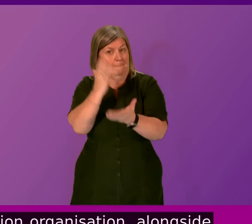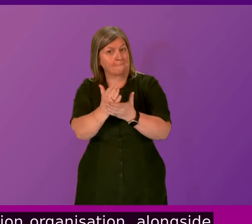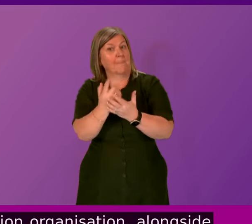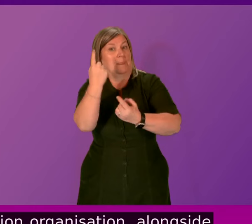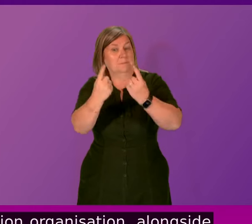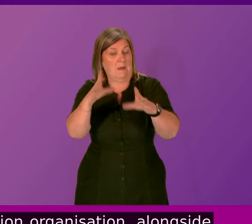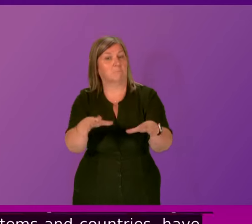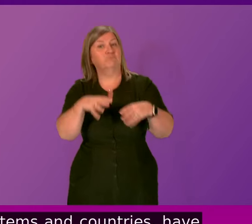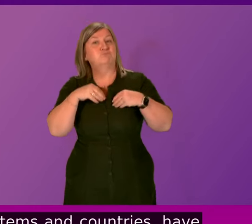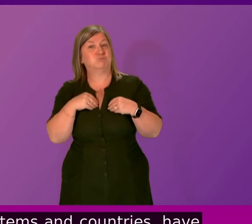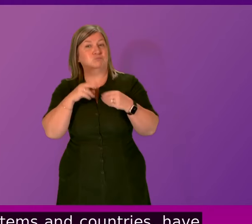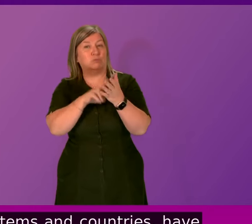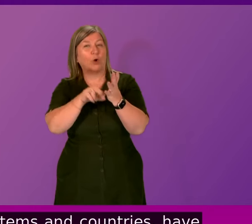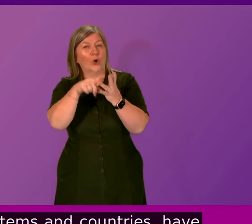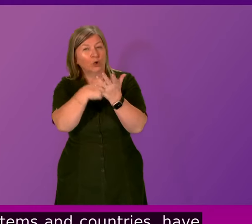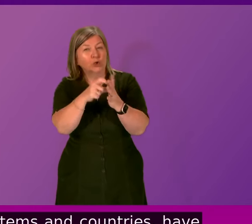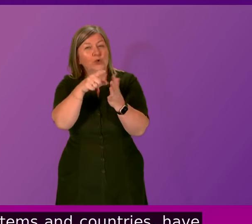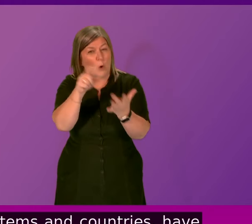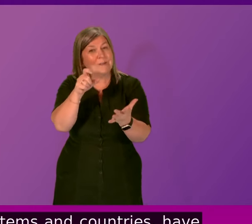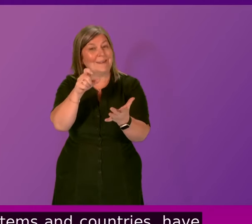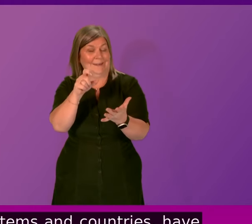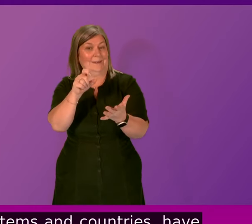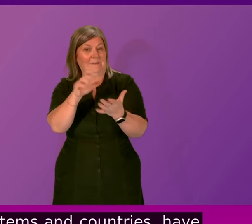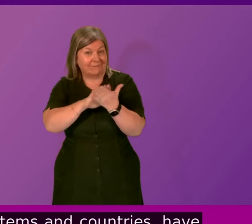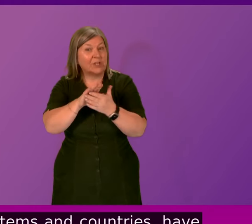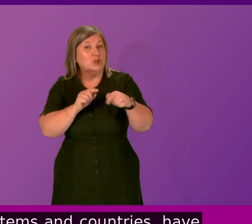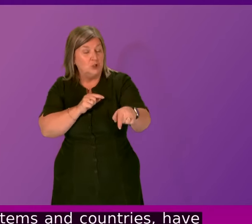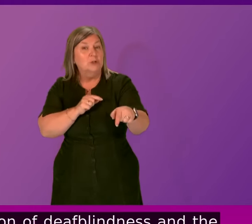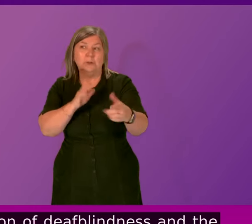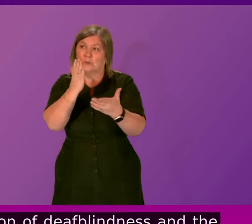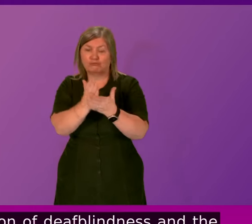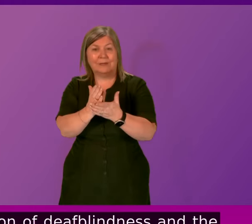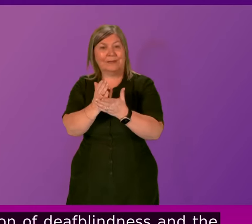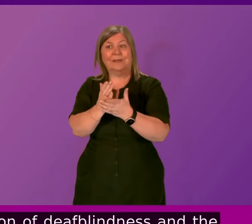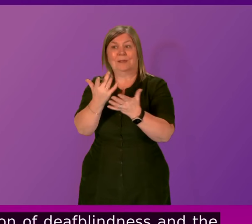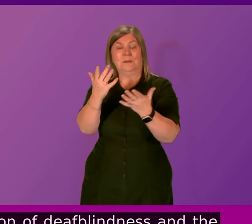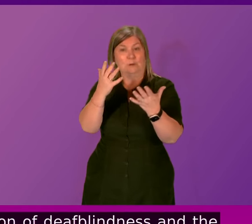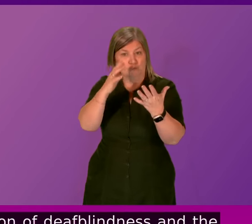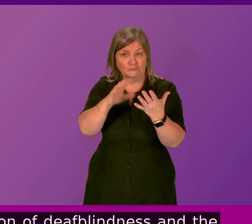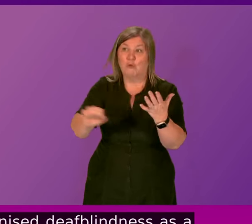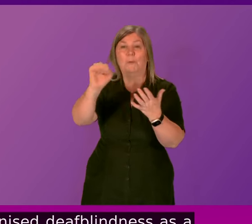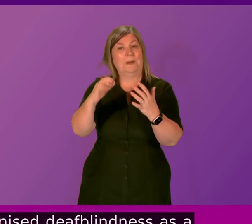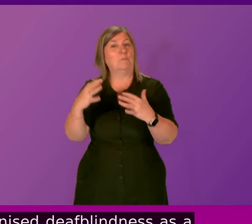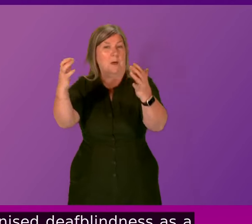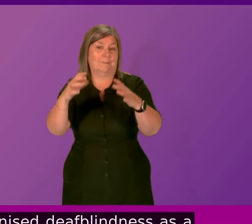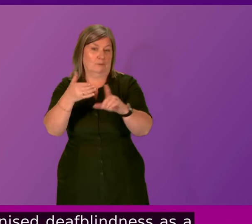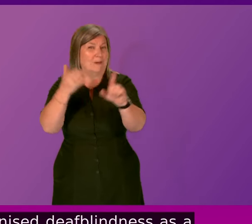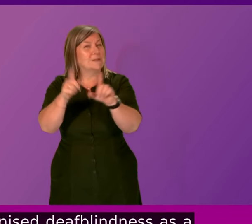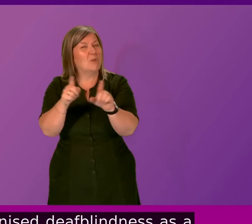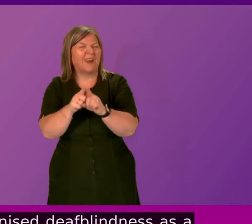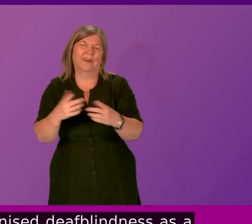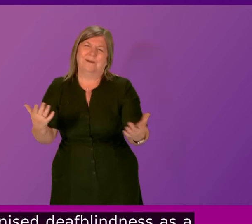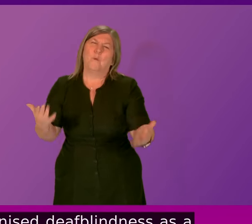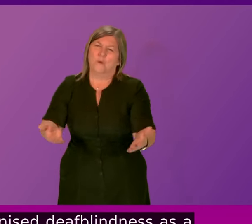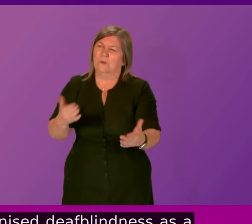of deafblindness, and the European Parliament recognised deafblindness as a unique disability 20 years ago. It's time that Scotland